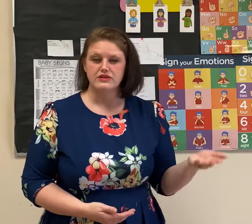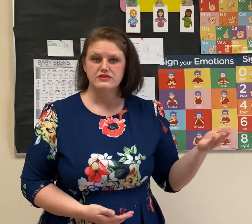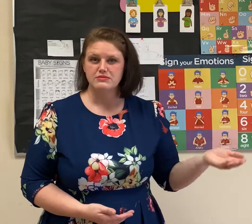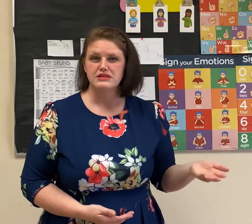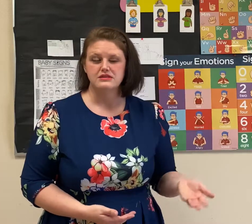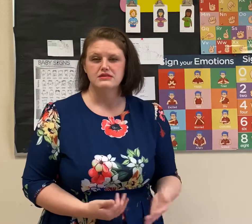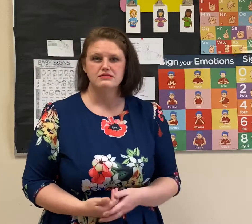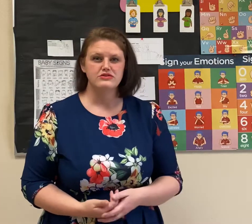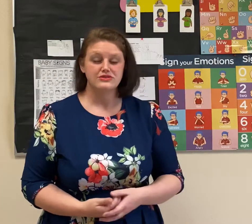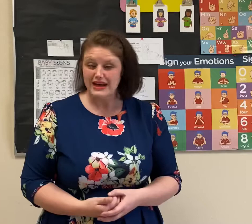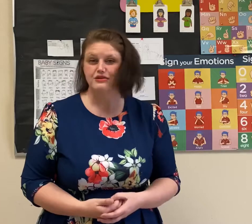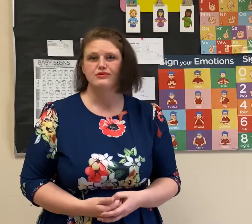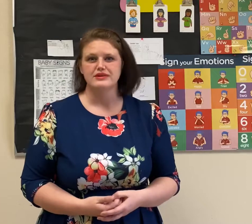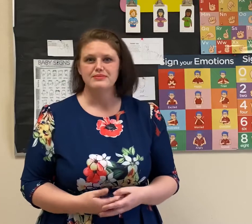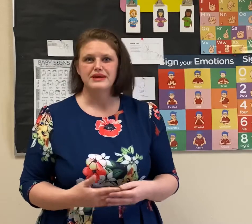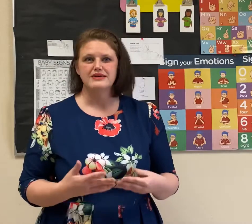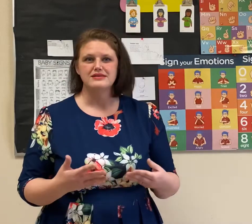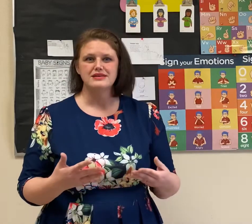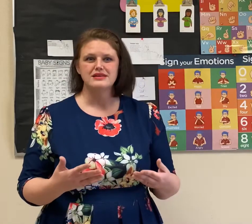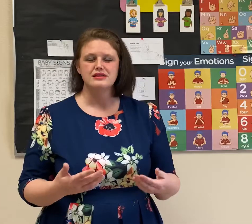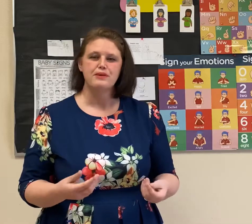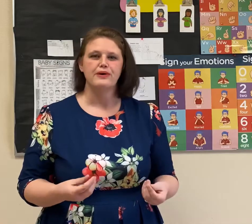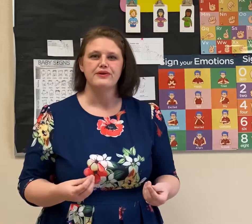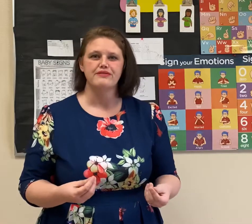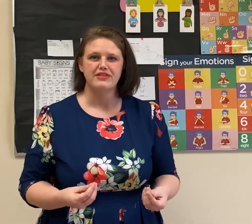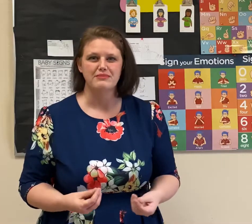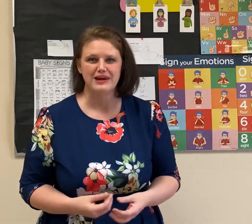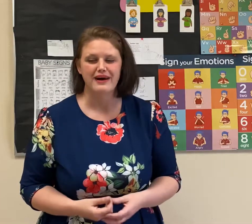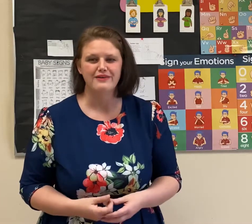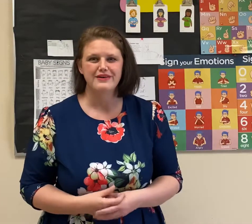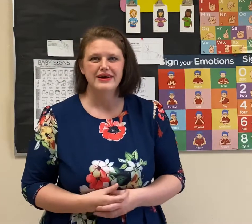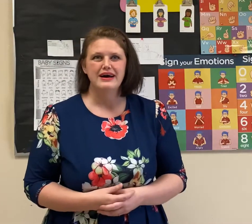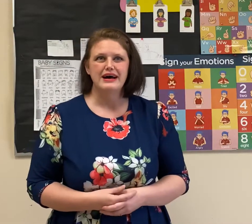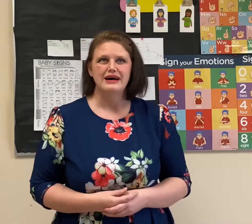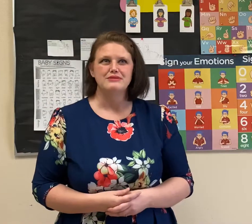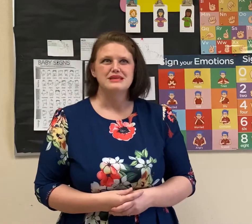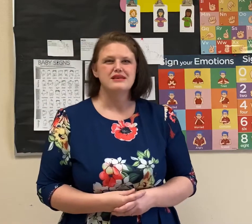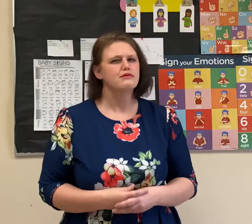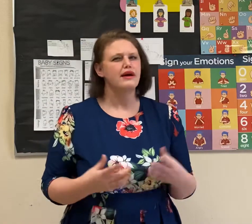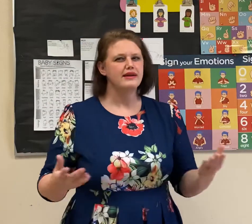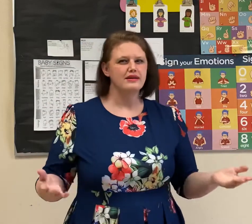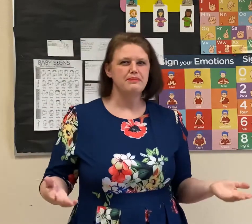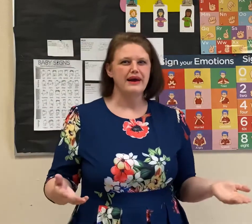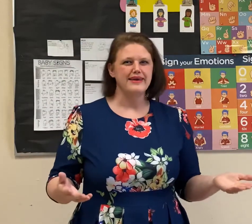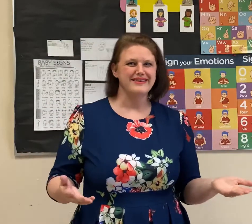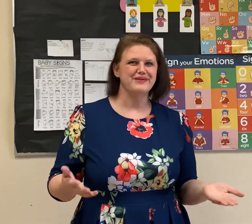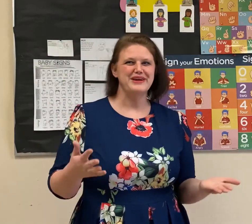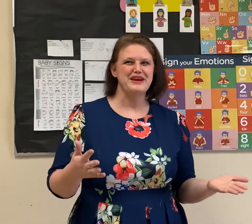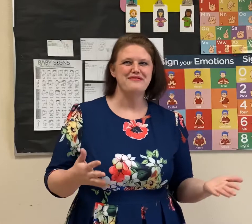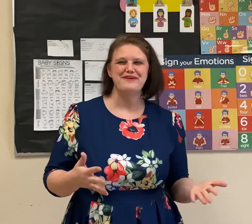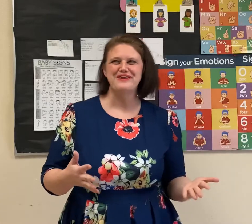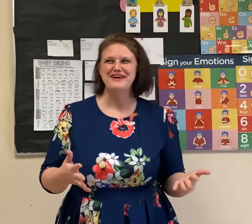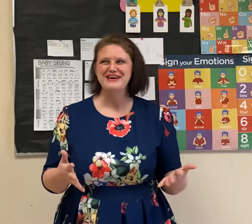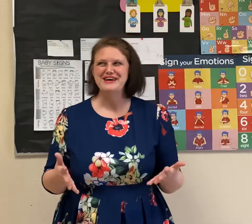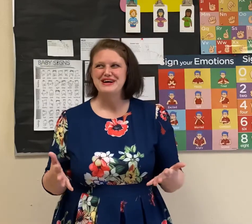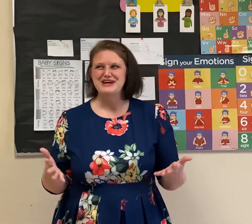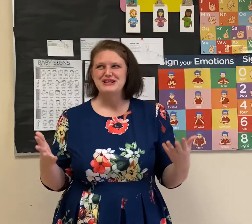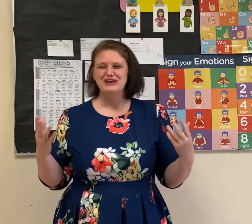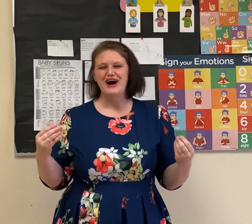siblings naturally because it's a part of them now. It's like riding a bike. You can never